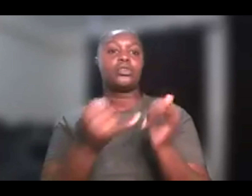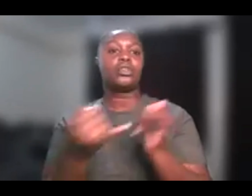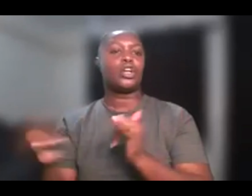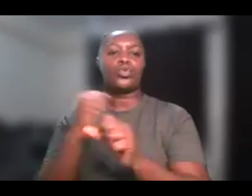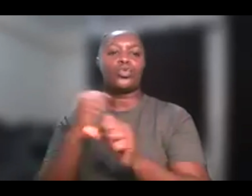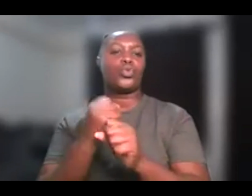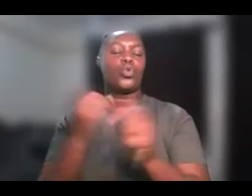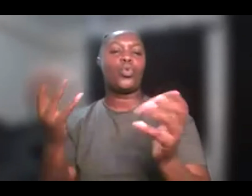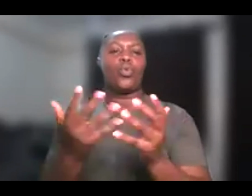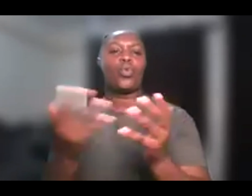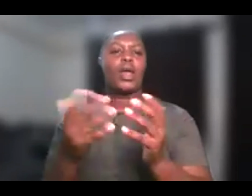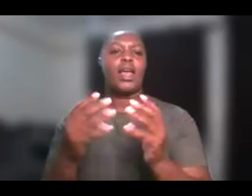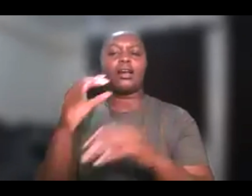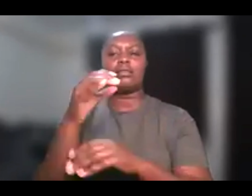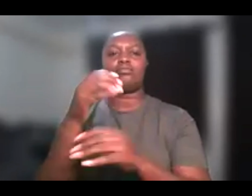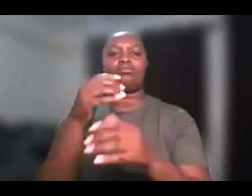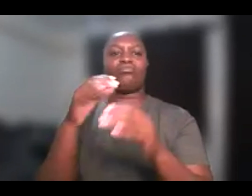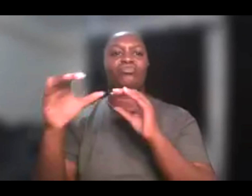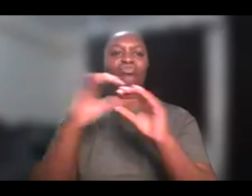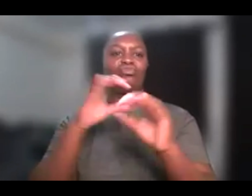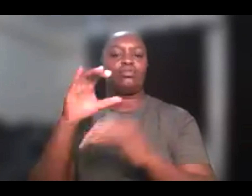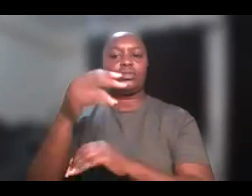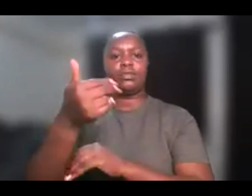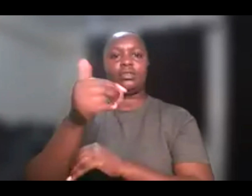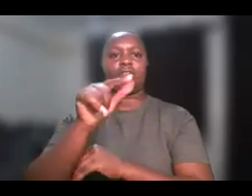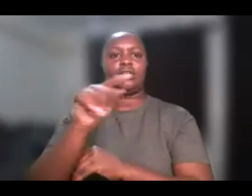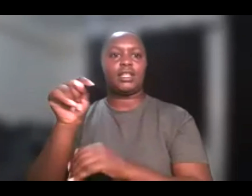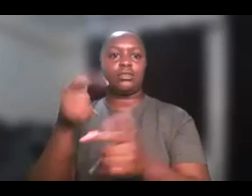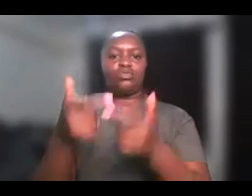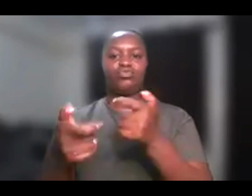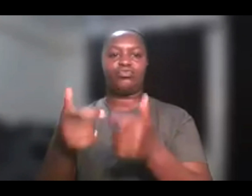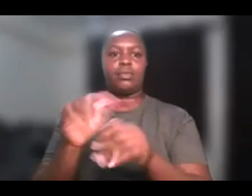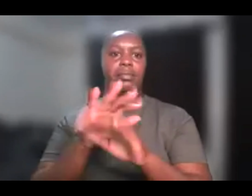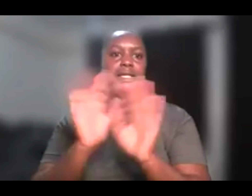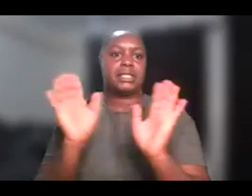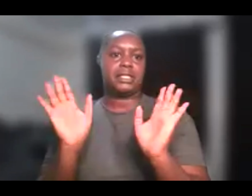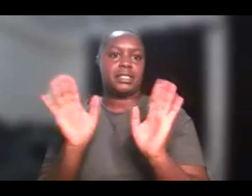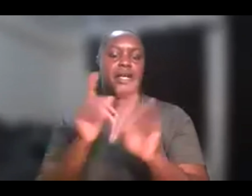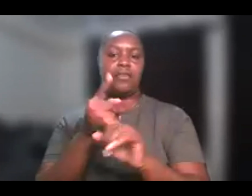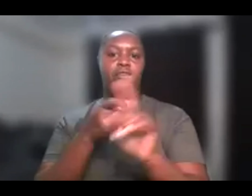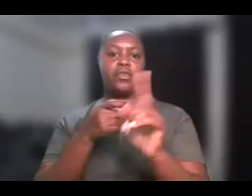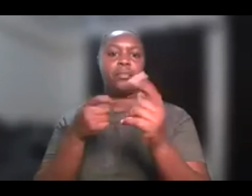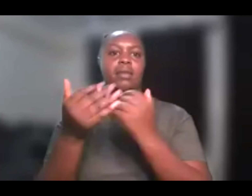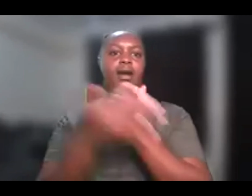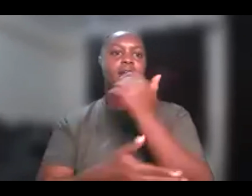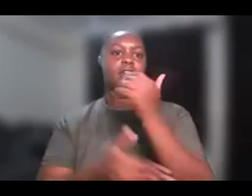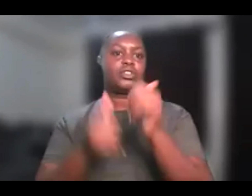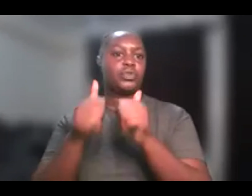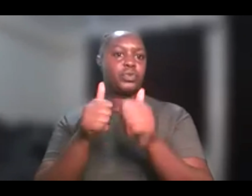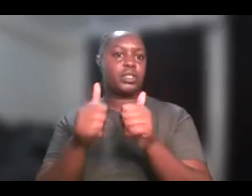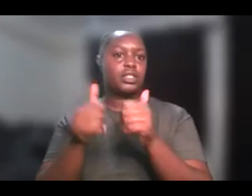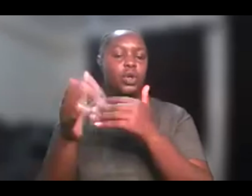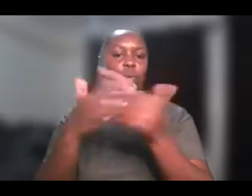necessarily discuss it. You will just type on chat which country you're based in and whether there is a formal standardized sign language in your